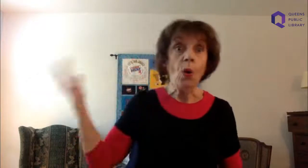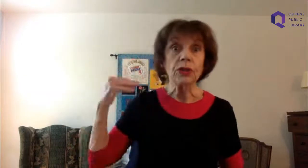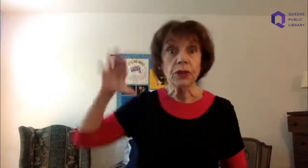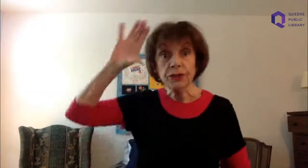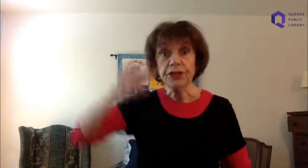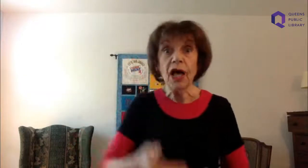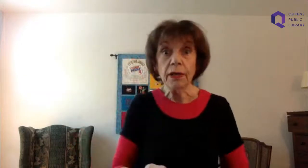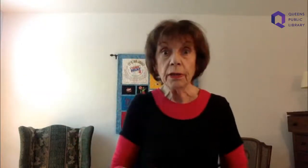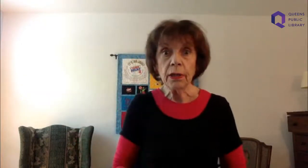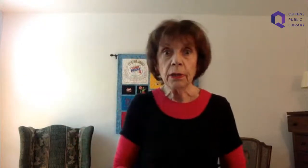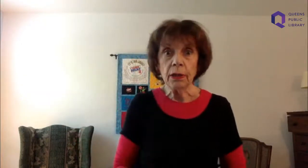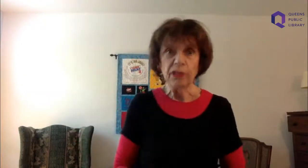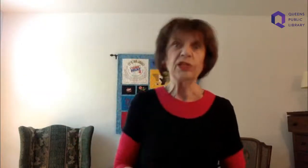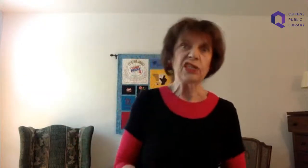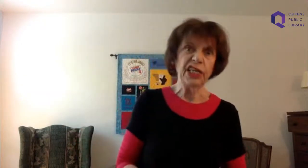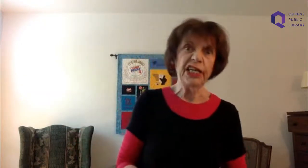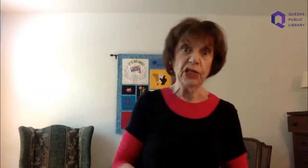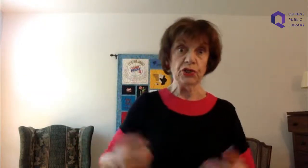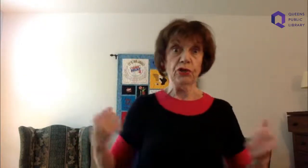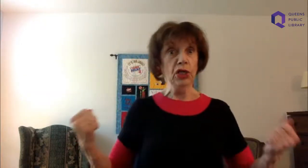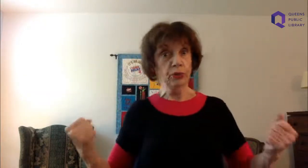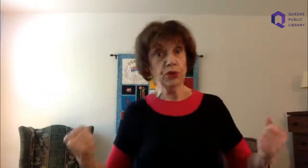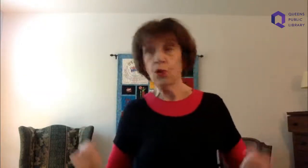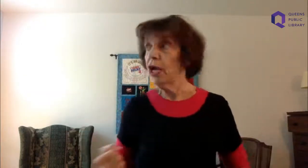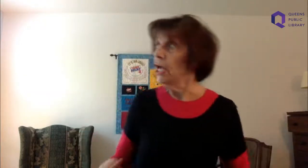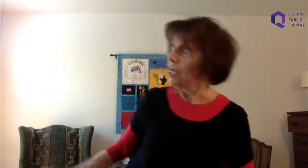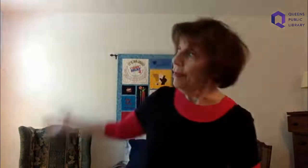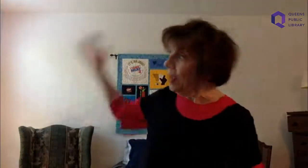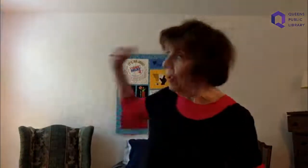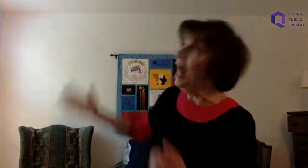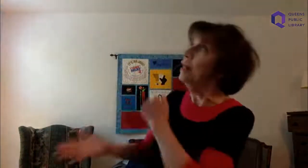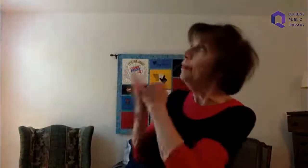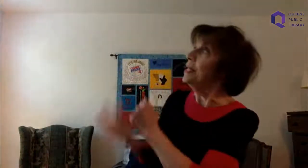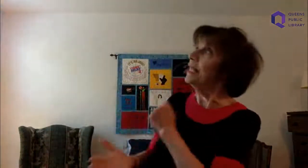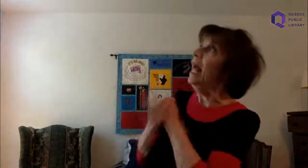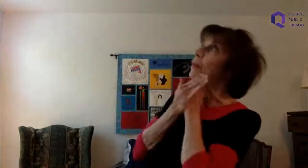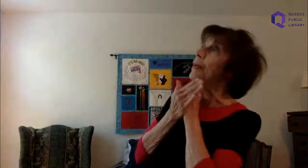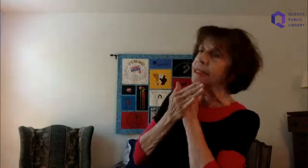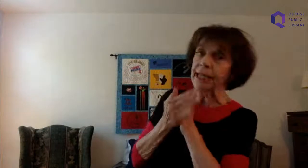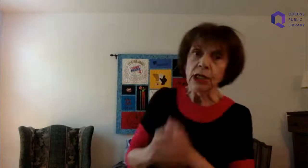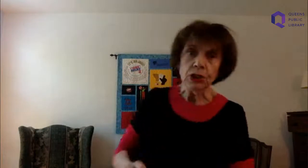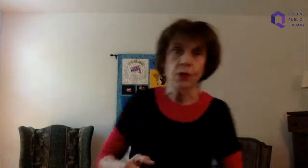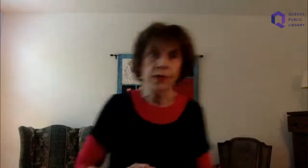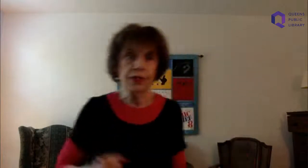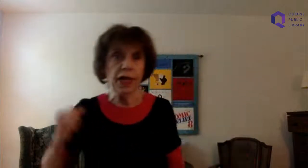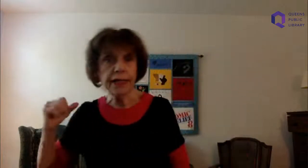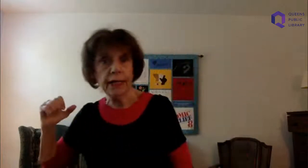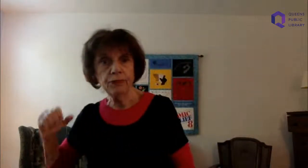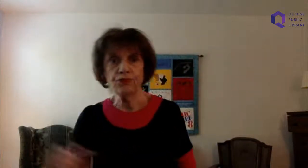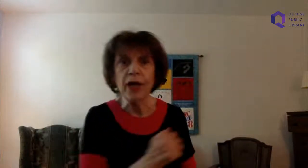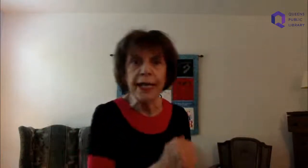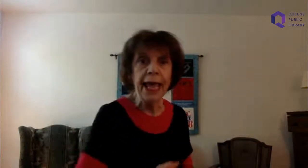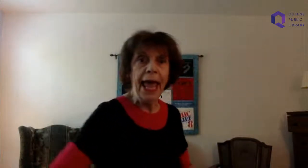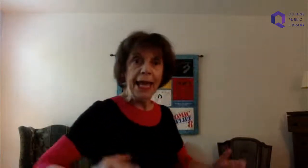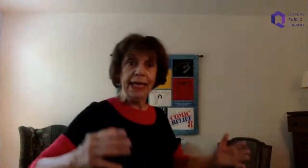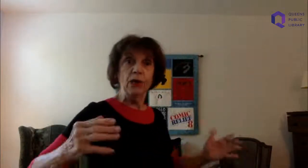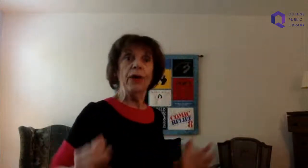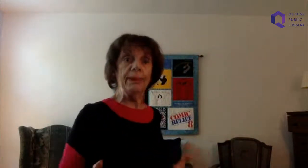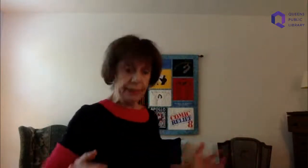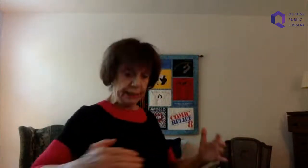called her son. He was a teenager, so he was strong. Come here, help us, help us. So the son comes running, and he grabbed his